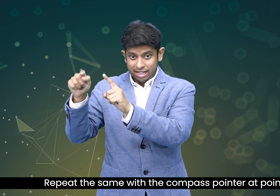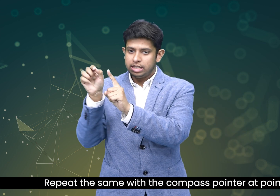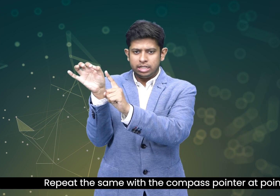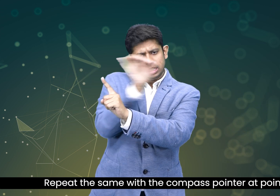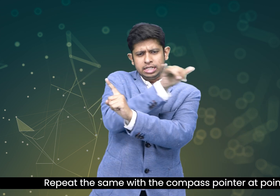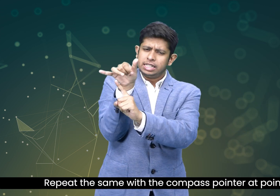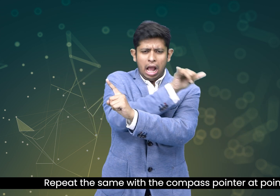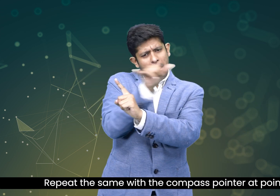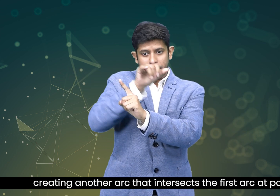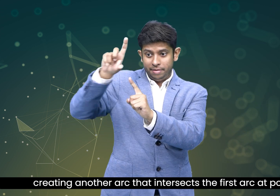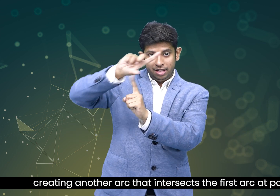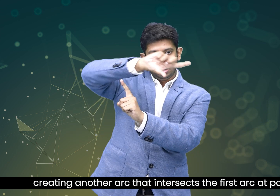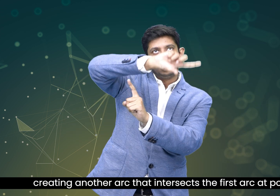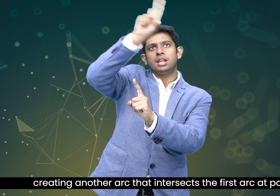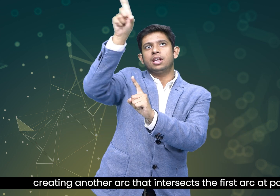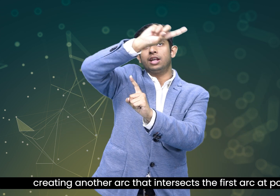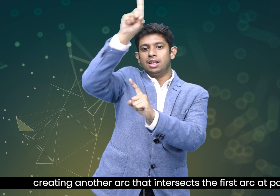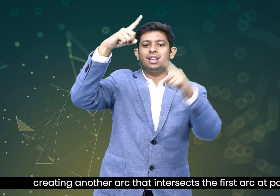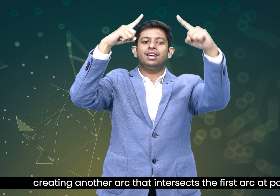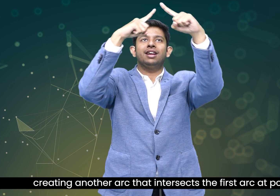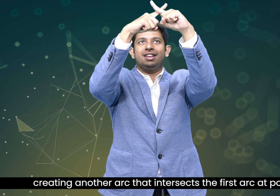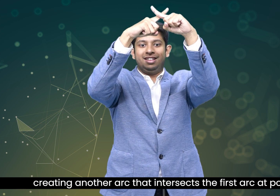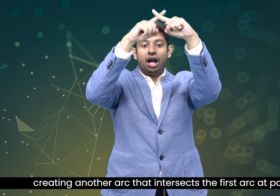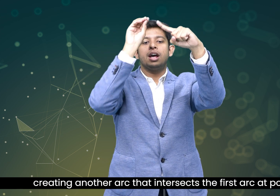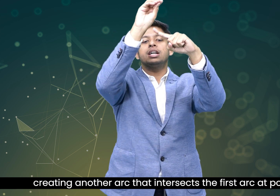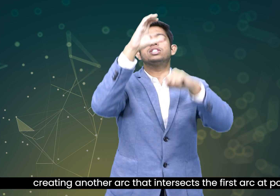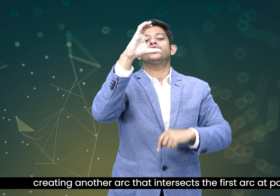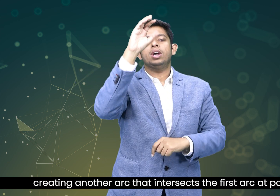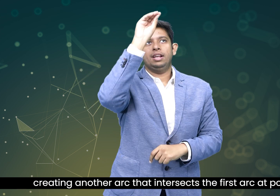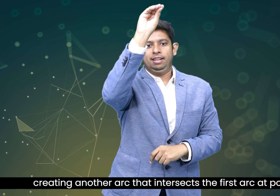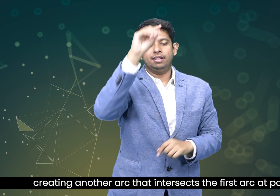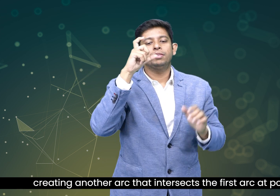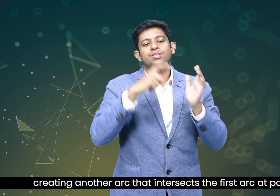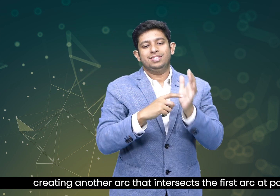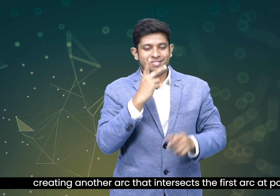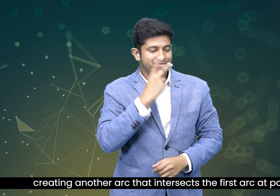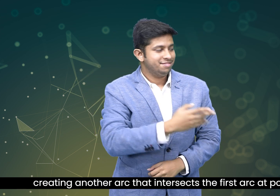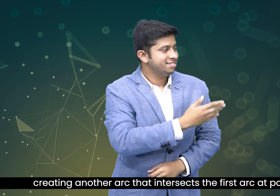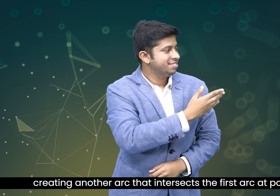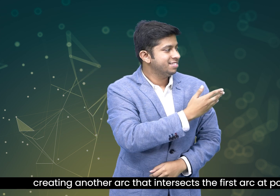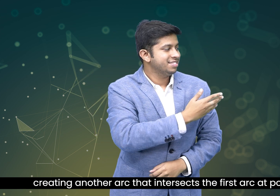B, creating another arc that intersects the first arc at point C.